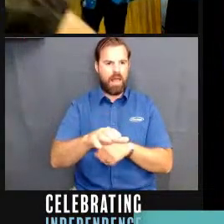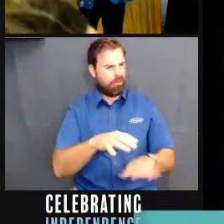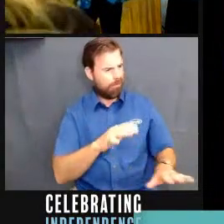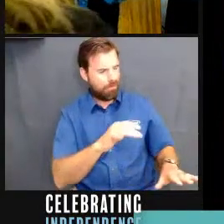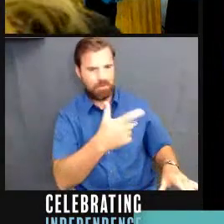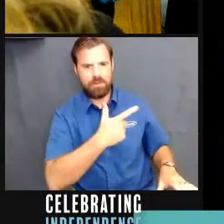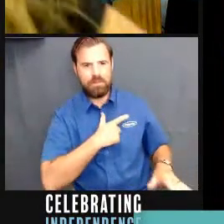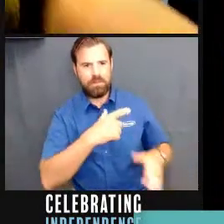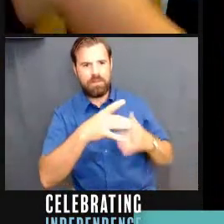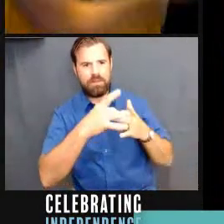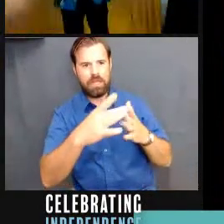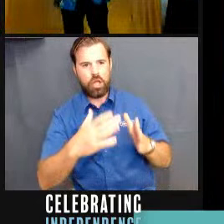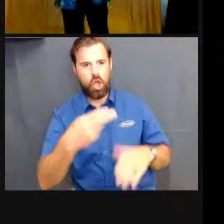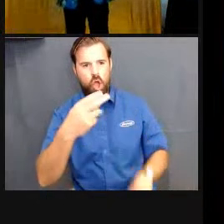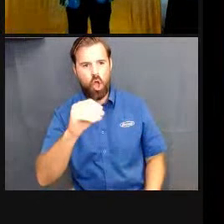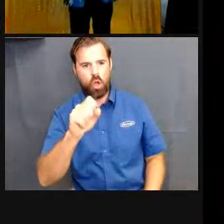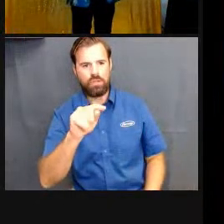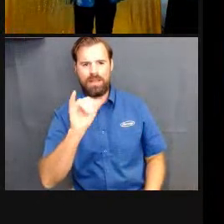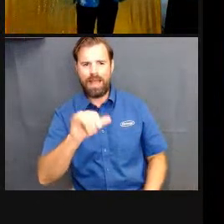amazing.